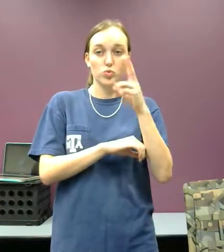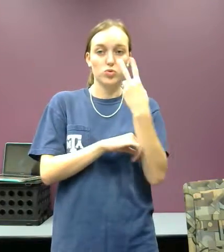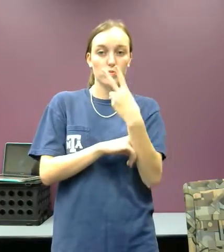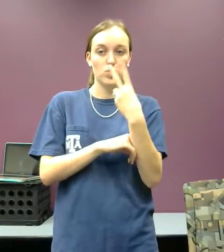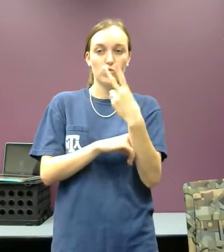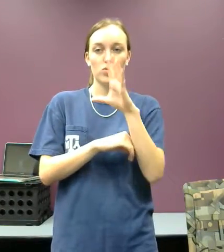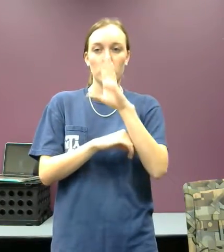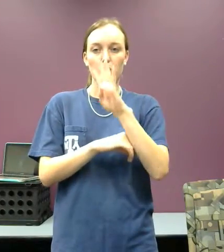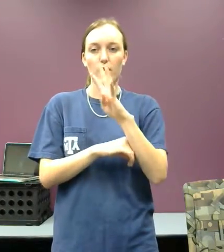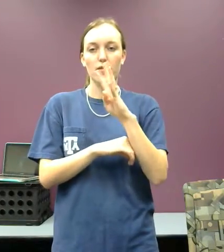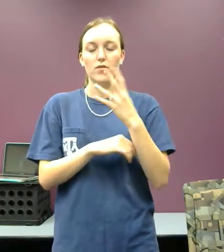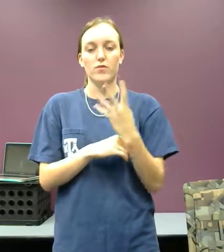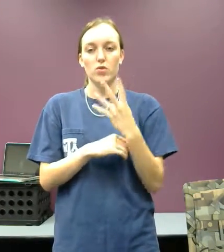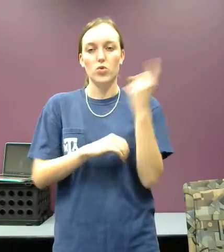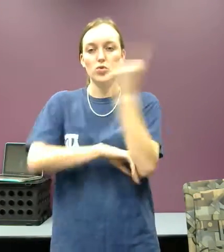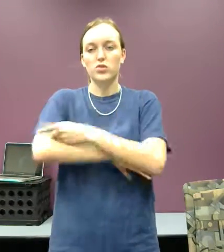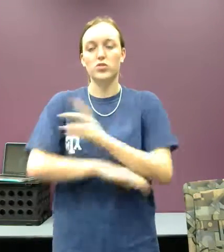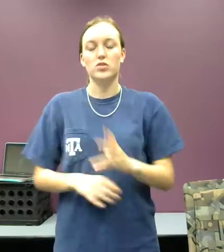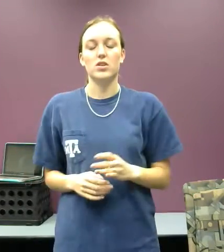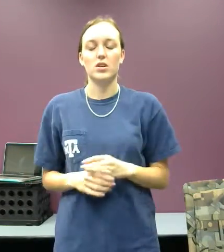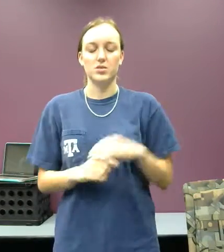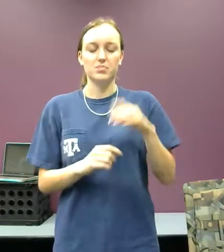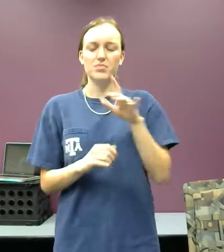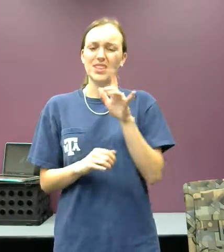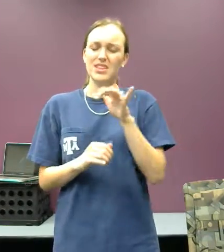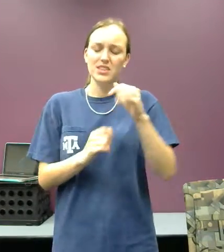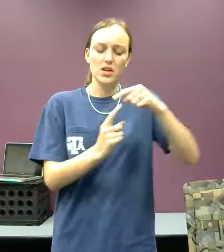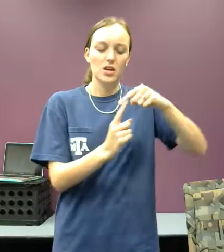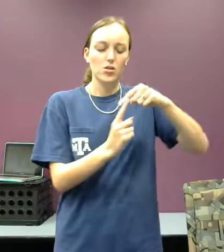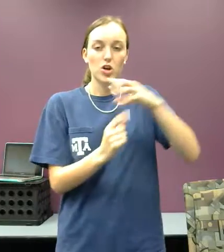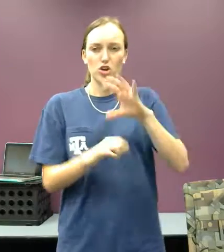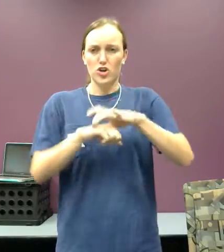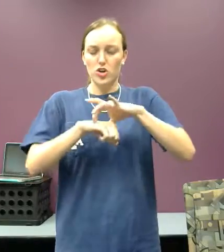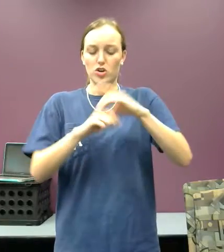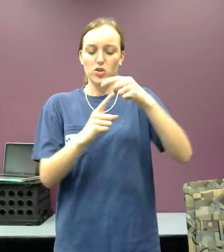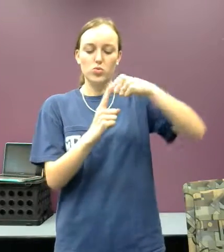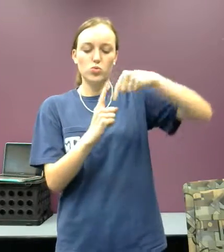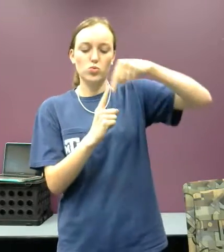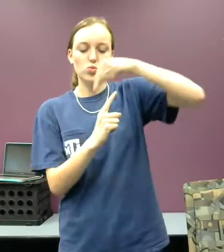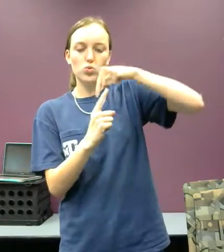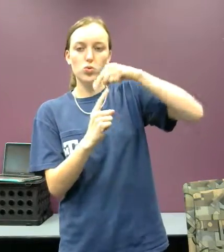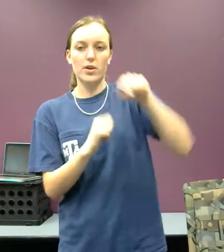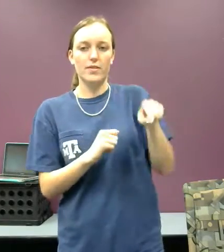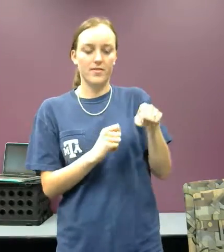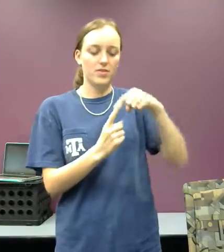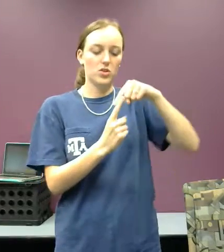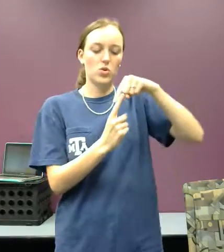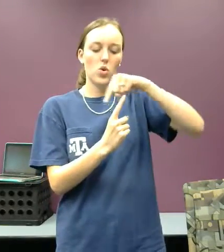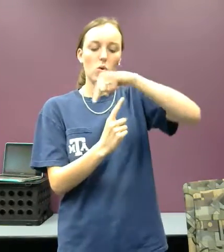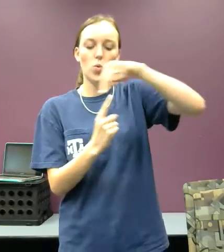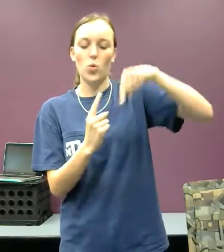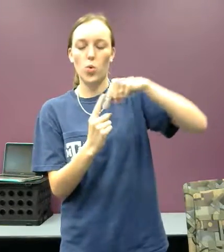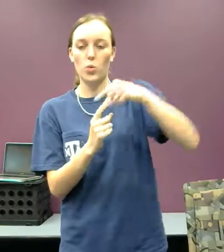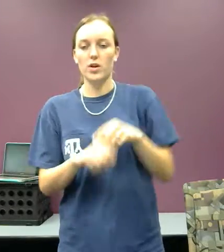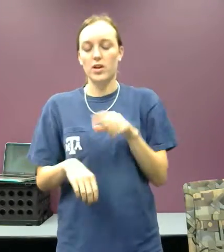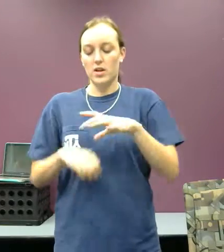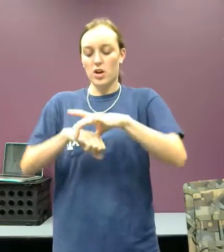rotation, meaning it spins the opposite direction of Earth. Here, the sun rises in the west and sets in the east.